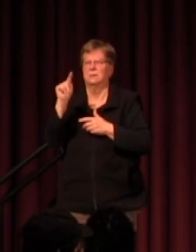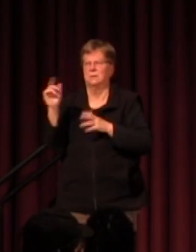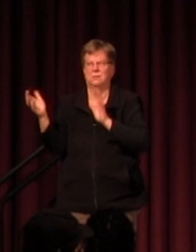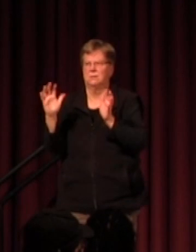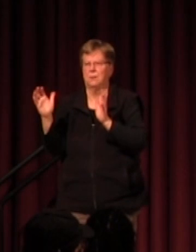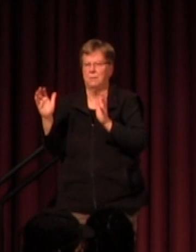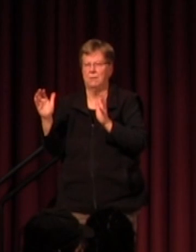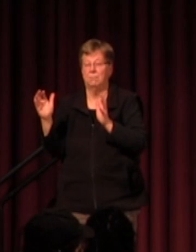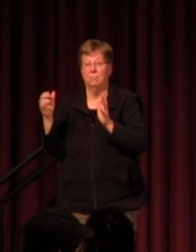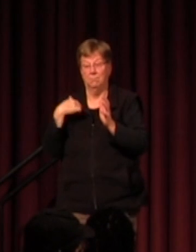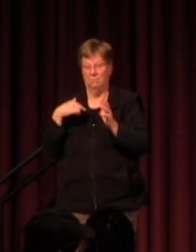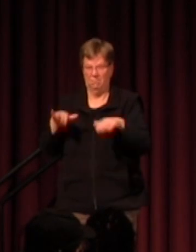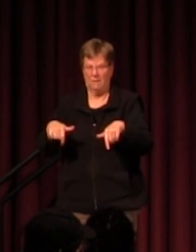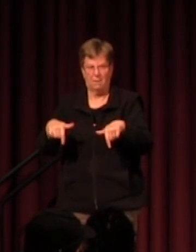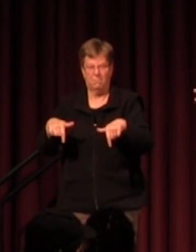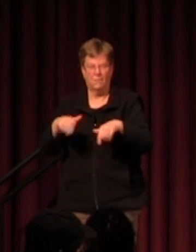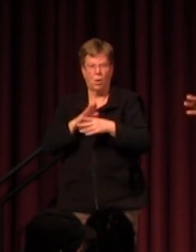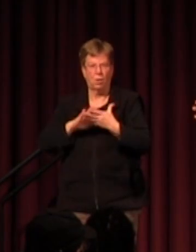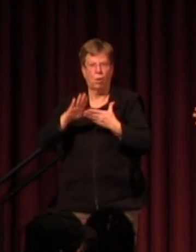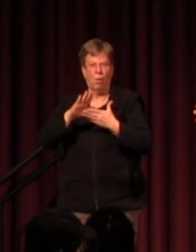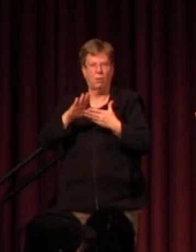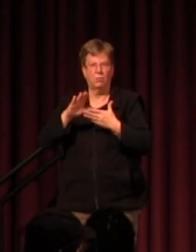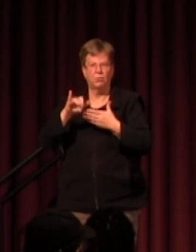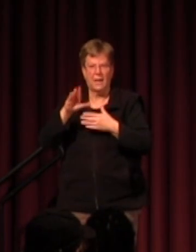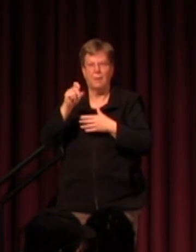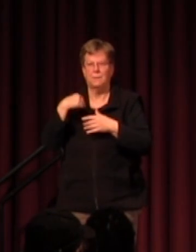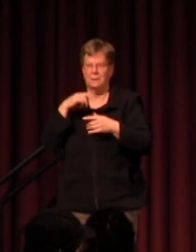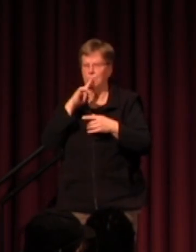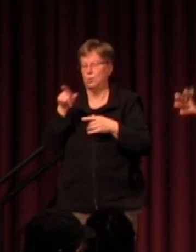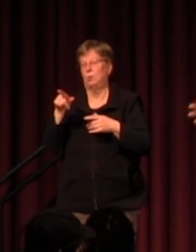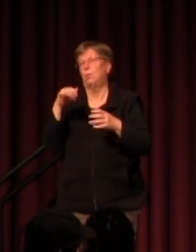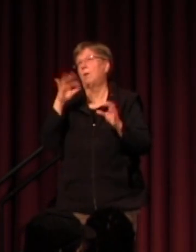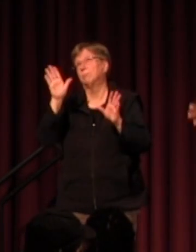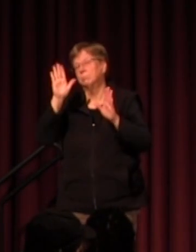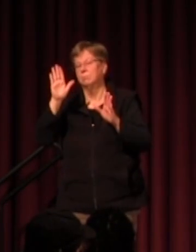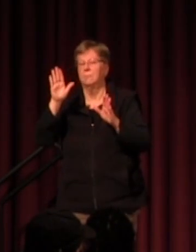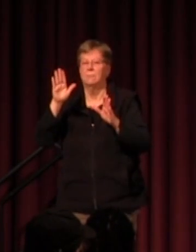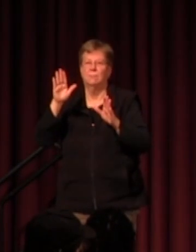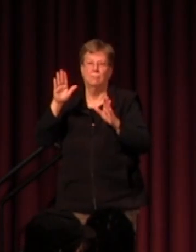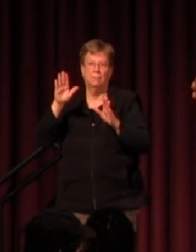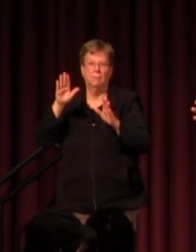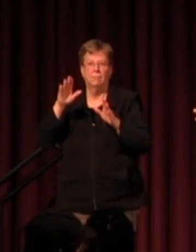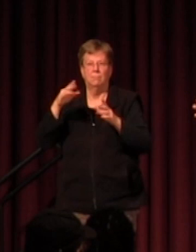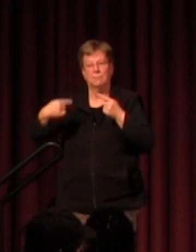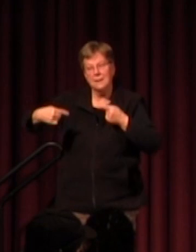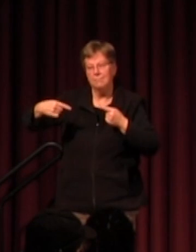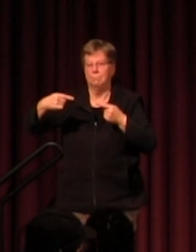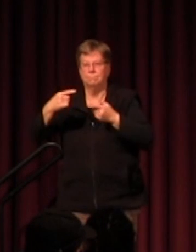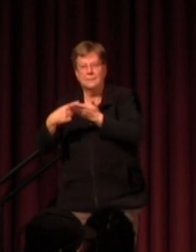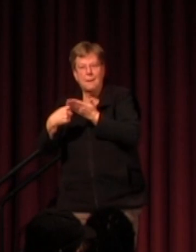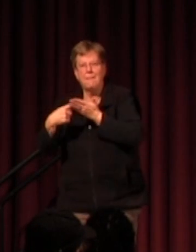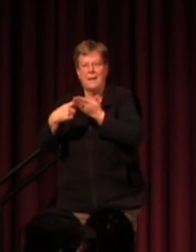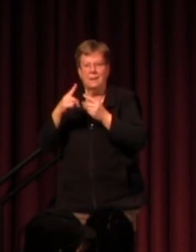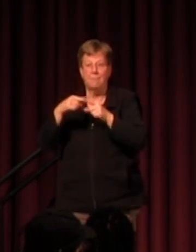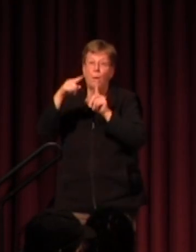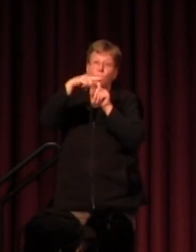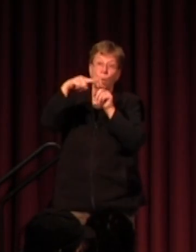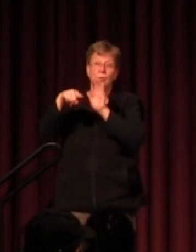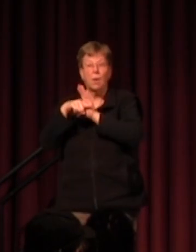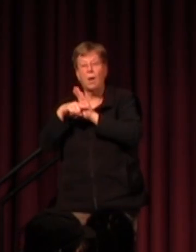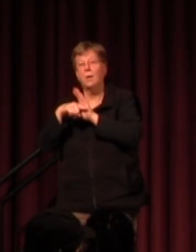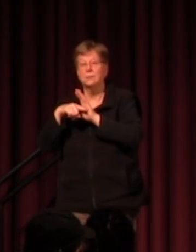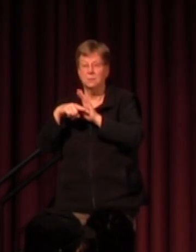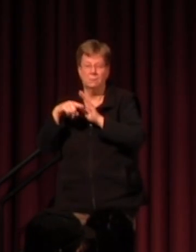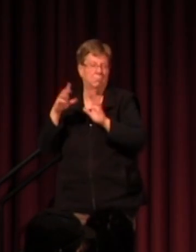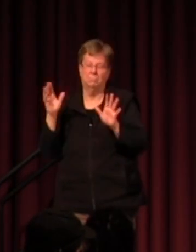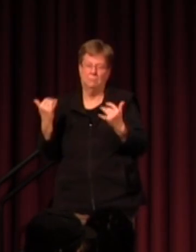I'm on a college campus. I am sure there are great debates about the pros and cons of Marxism versus capitalism. We're not doing that today.